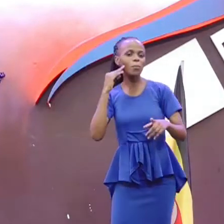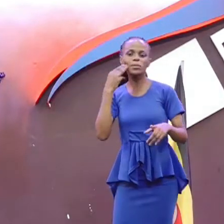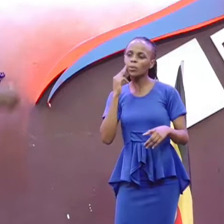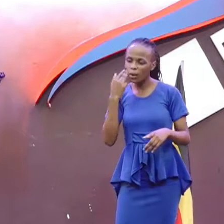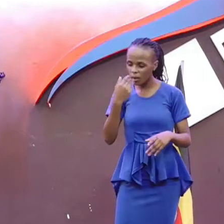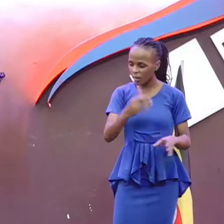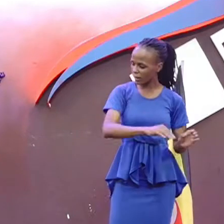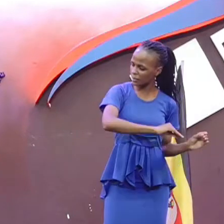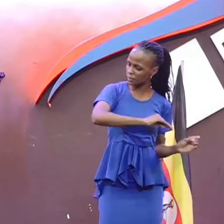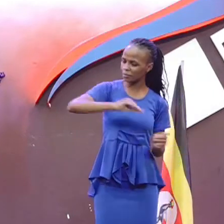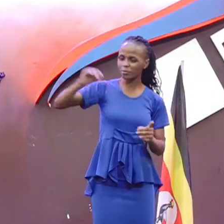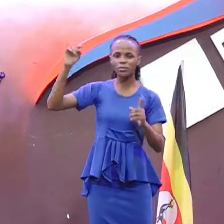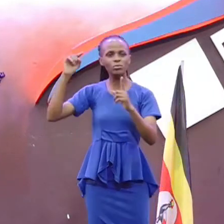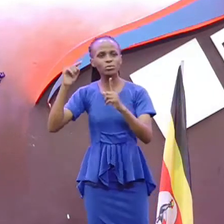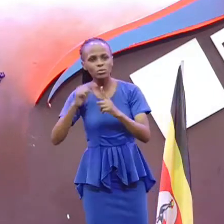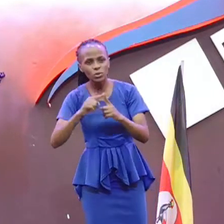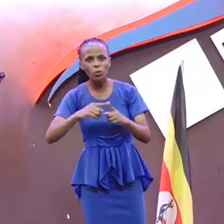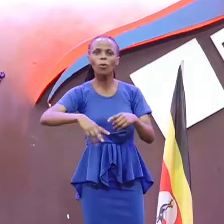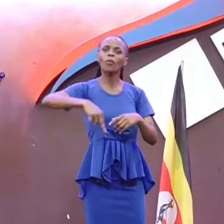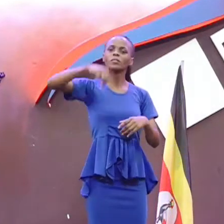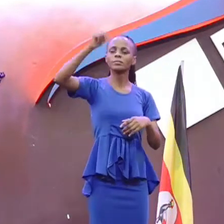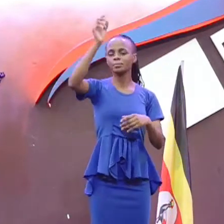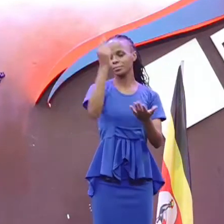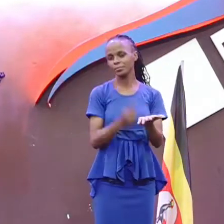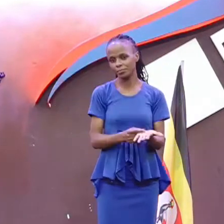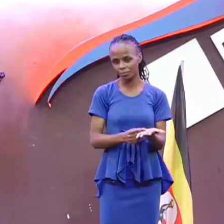from Busoga and to Kumi.